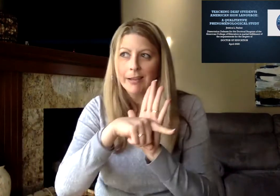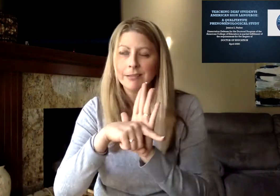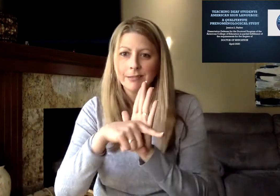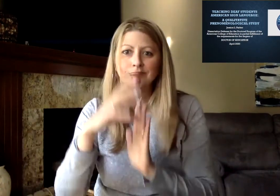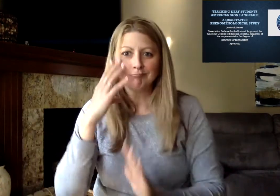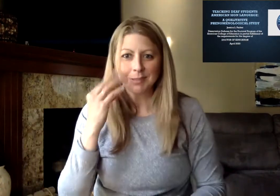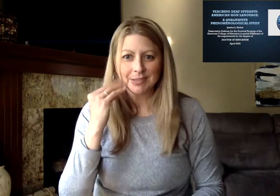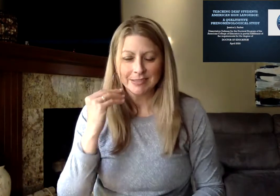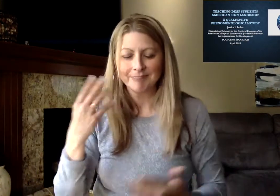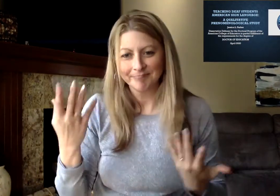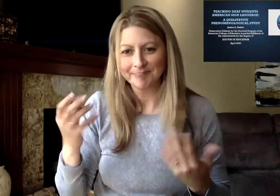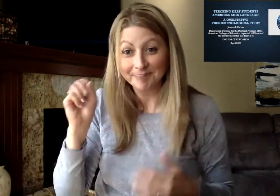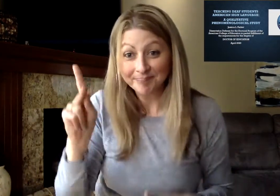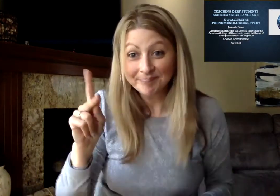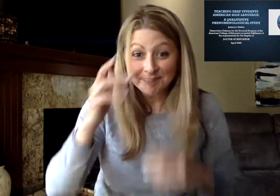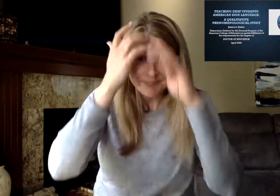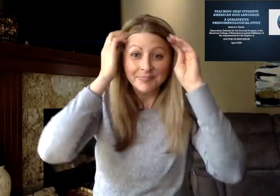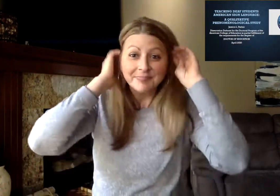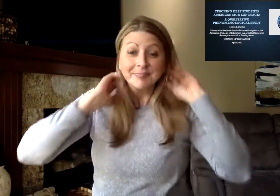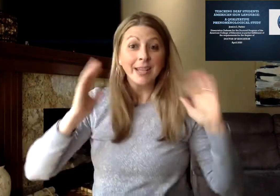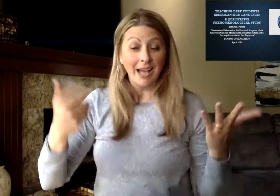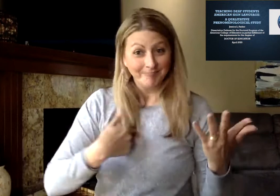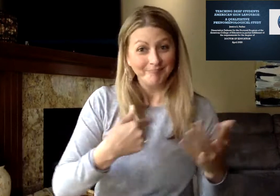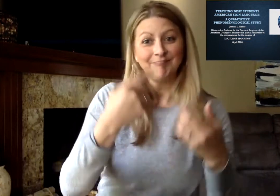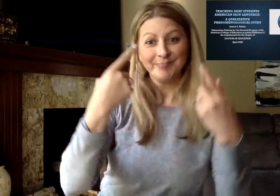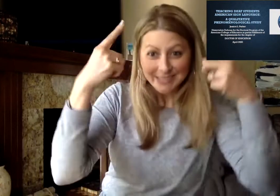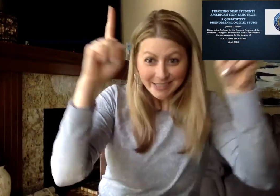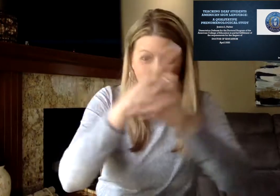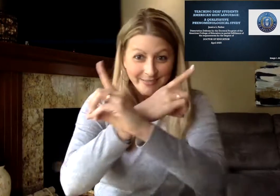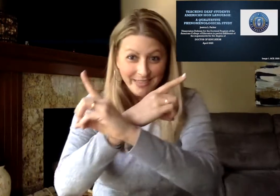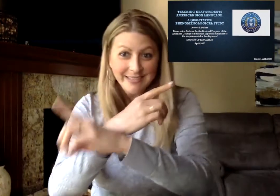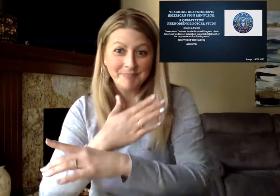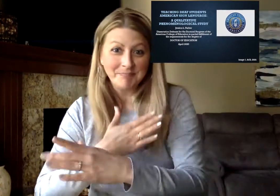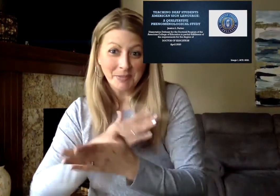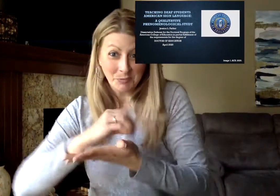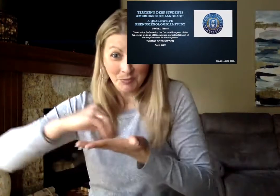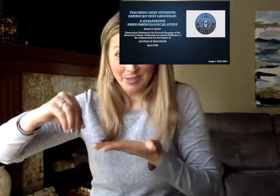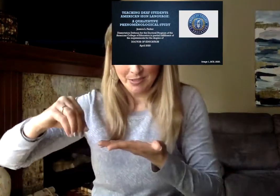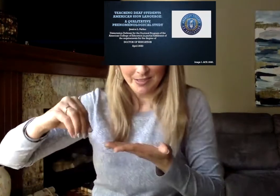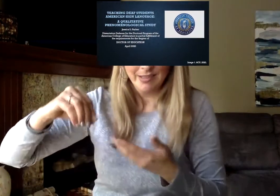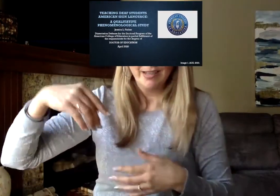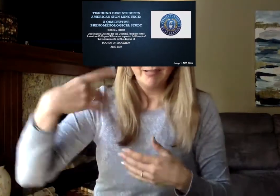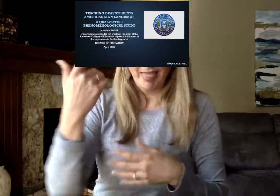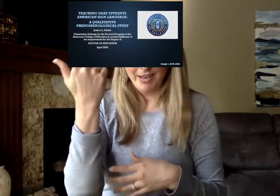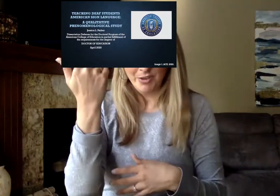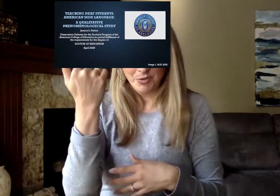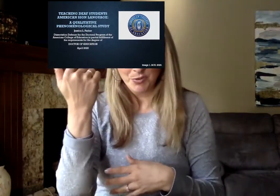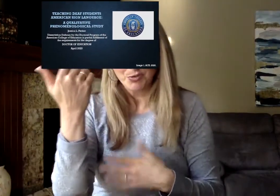bad, the plus, the minuses? Give me your experiences. Okay, so I successfully defended my dissertation last